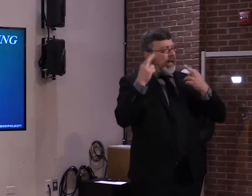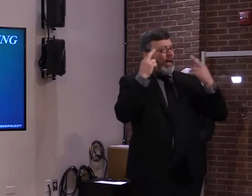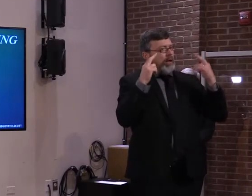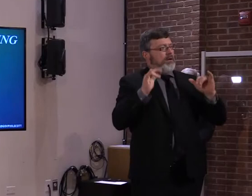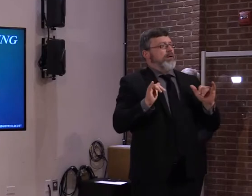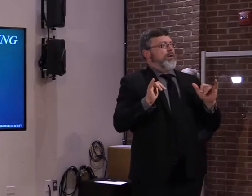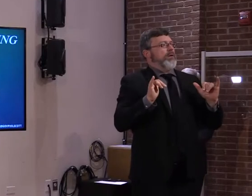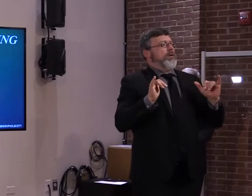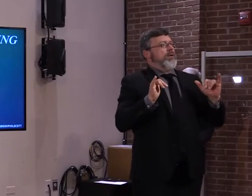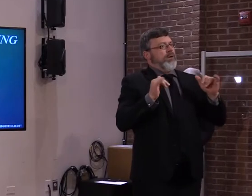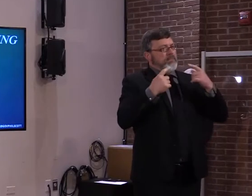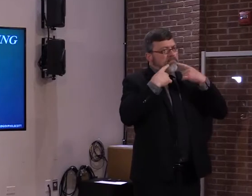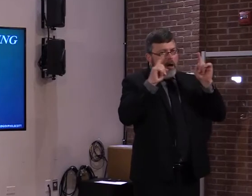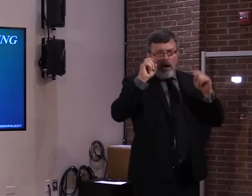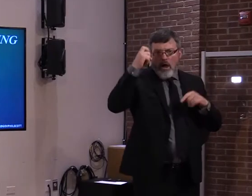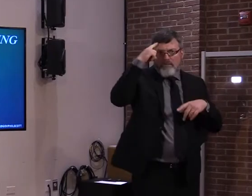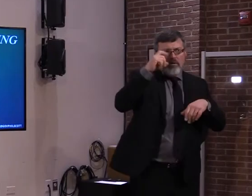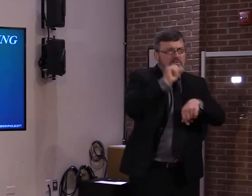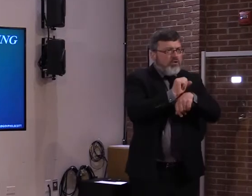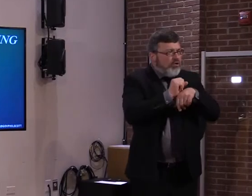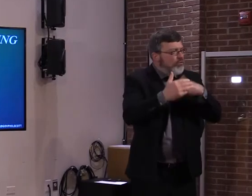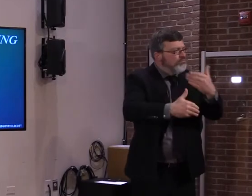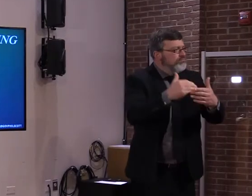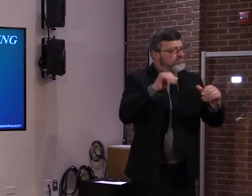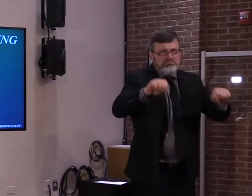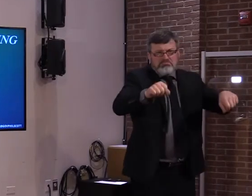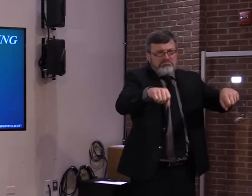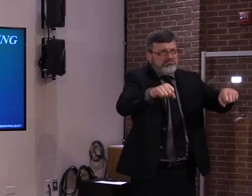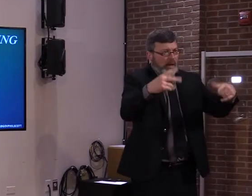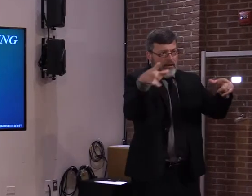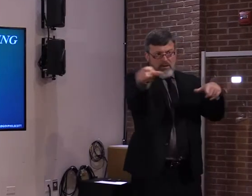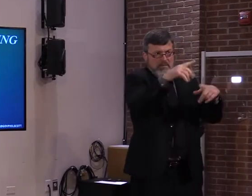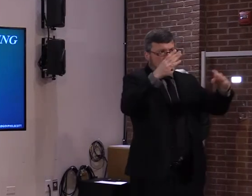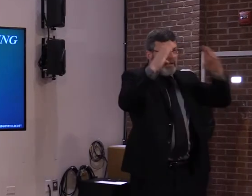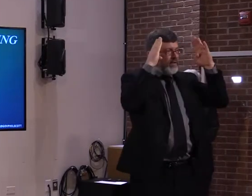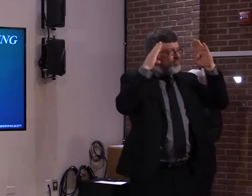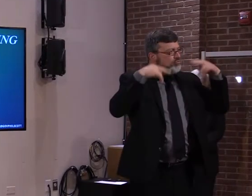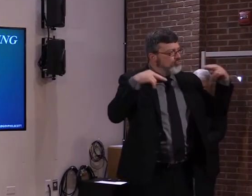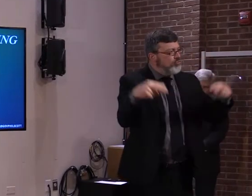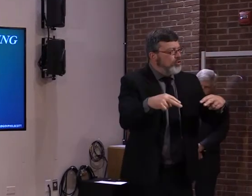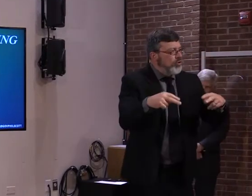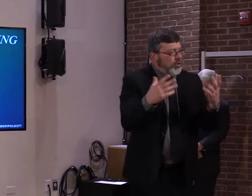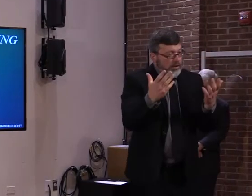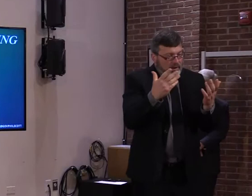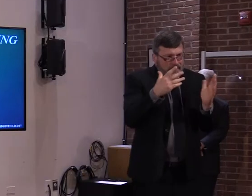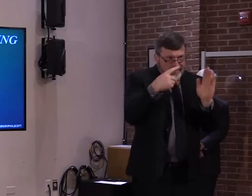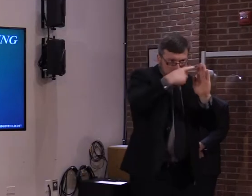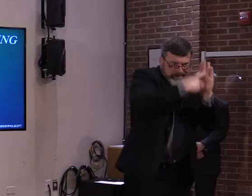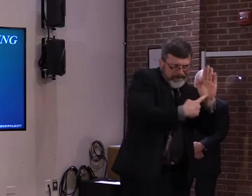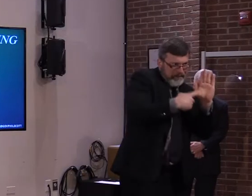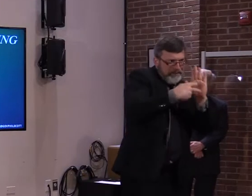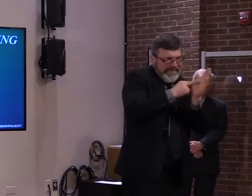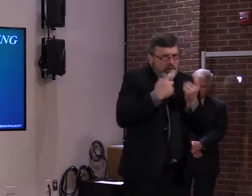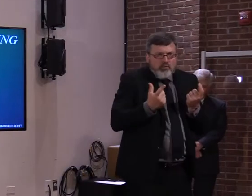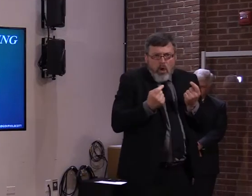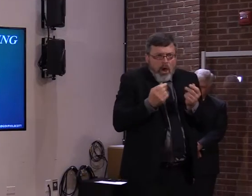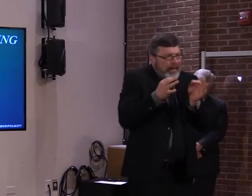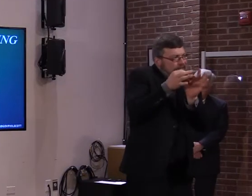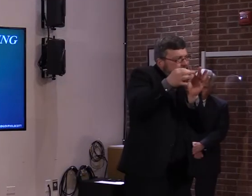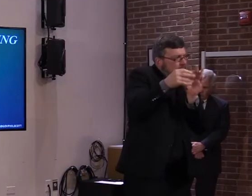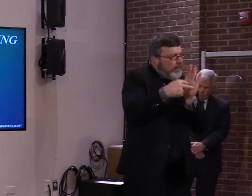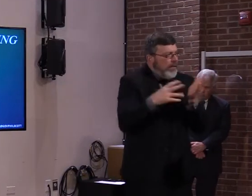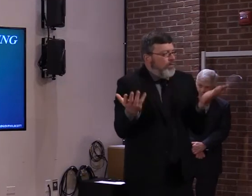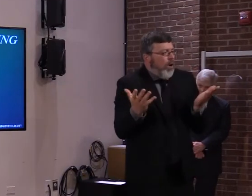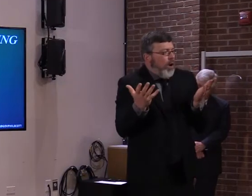far, that they hadn't been paying attention, they didn't know what it meant, in all different perspectives. So